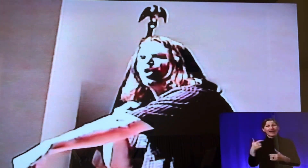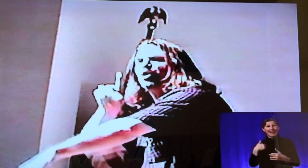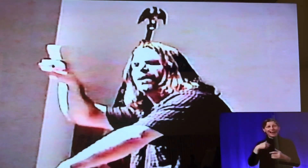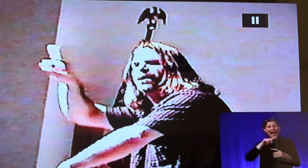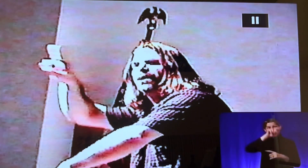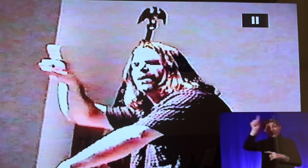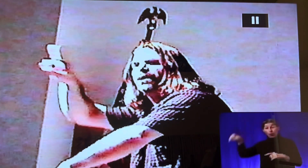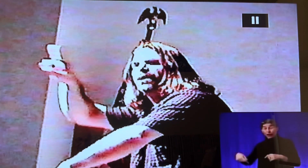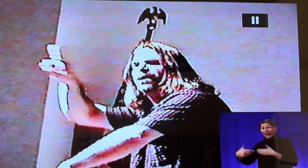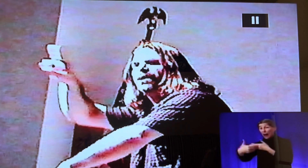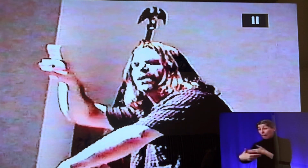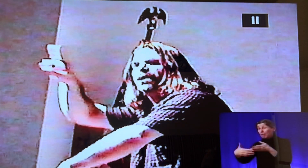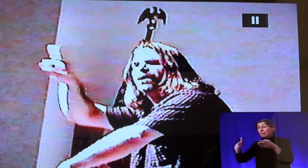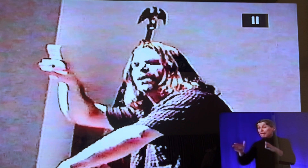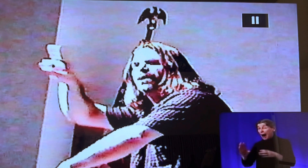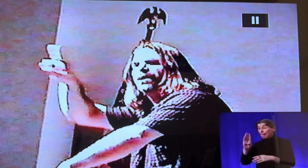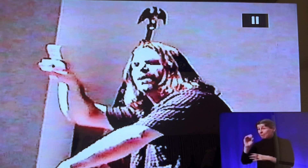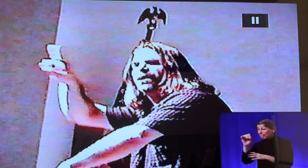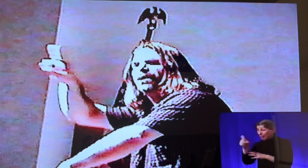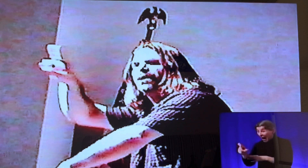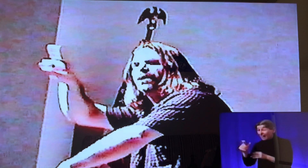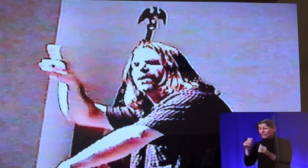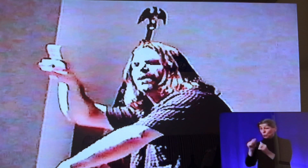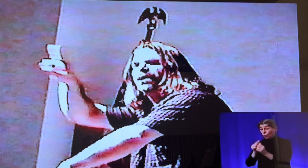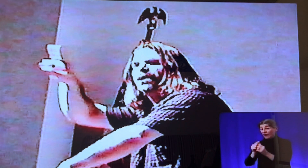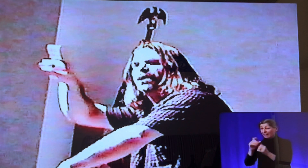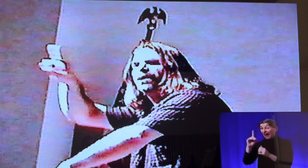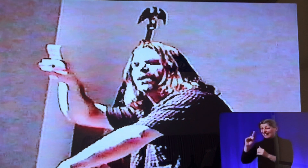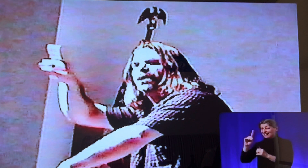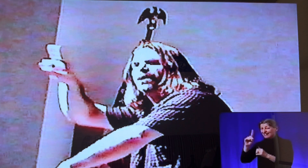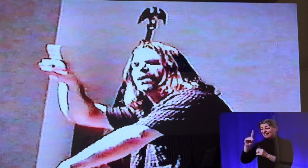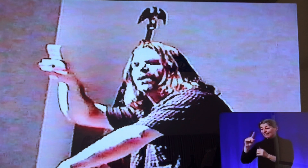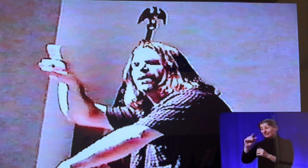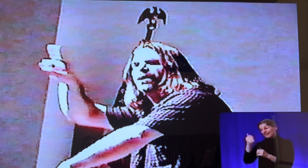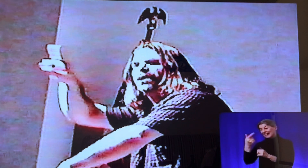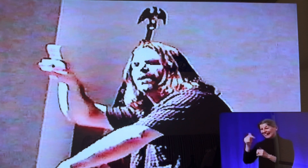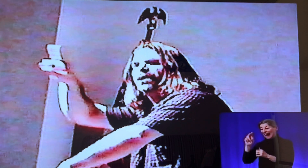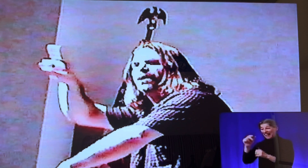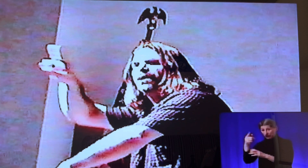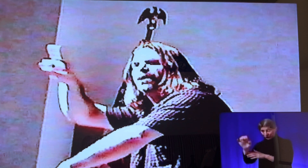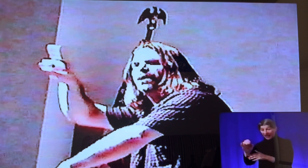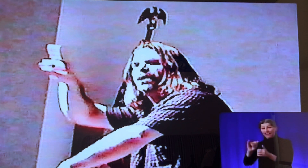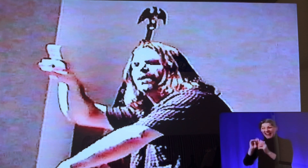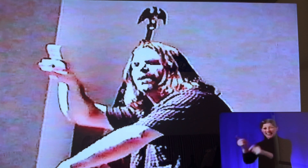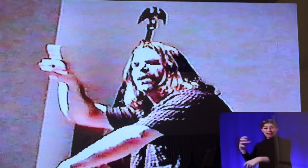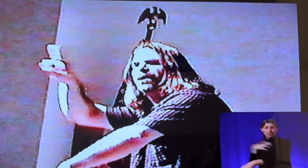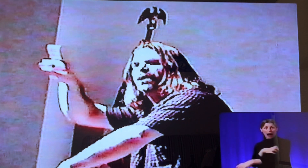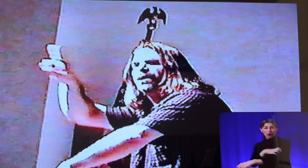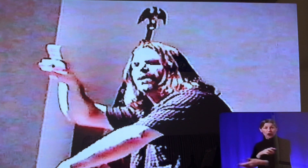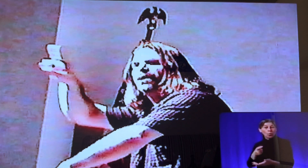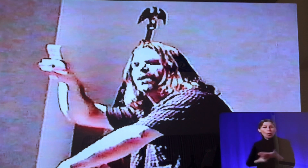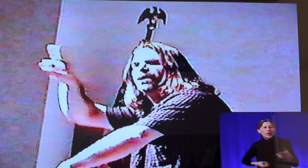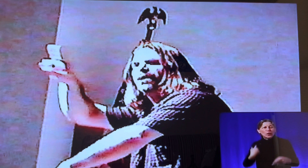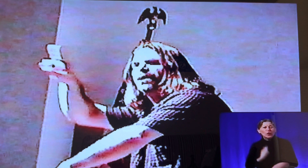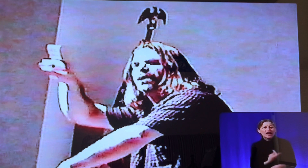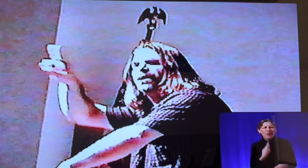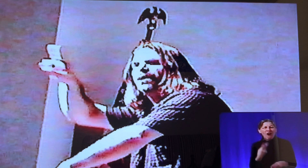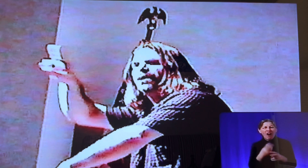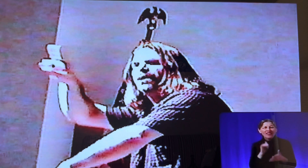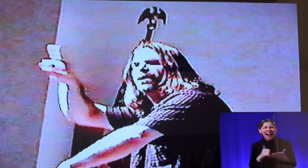box with a dial, a gauge, that gives power. What is that called? We want amplifier,